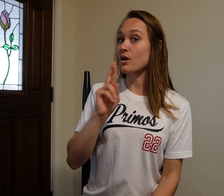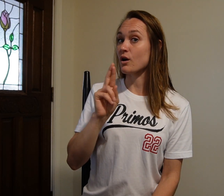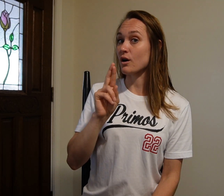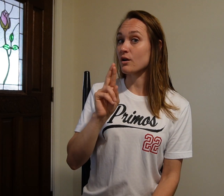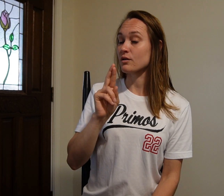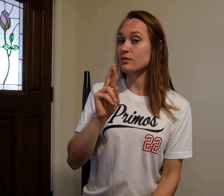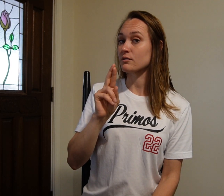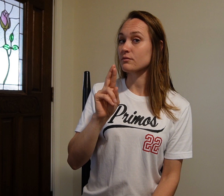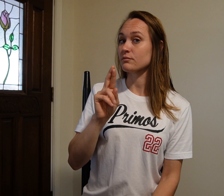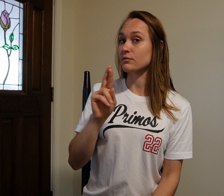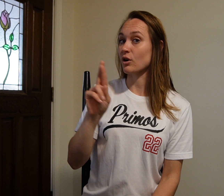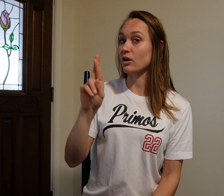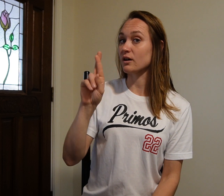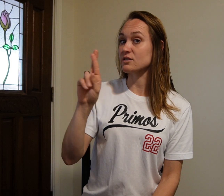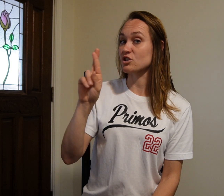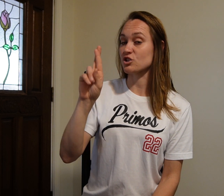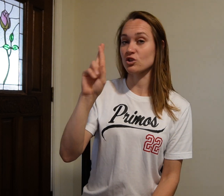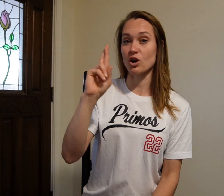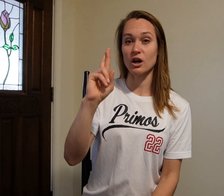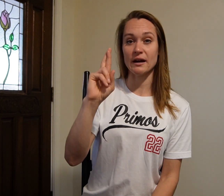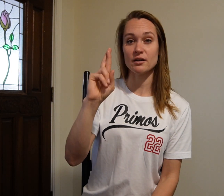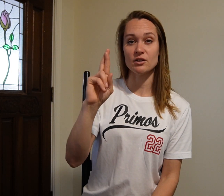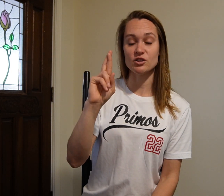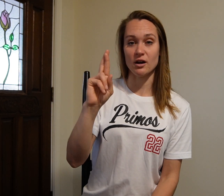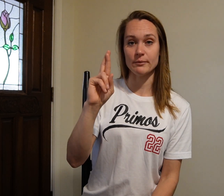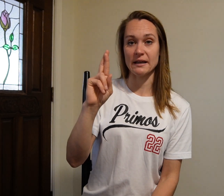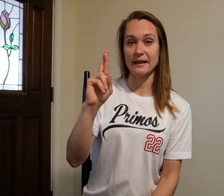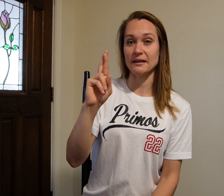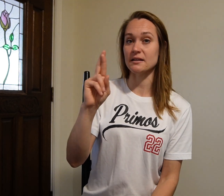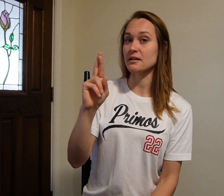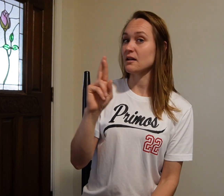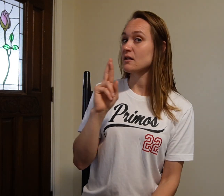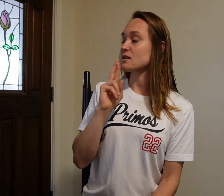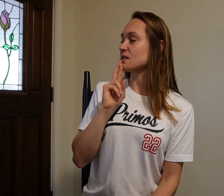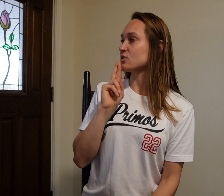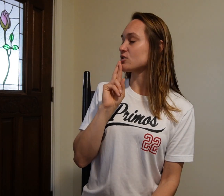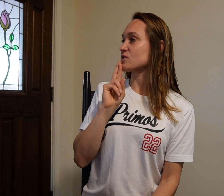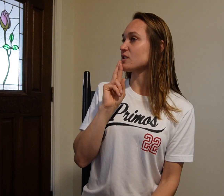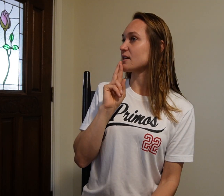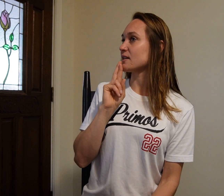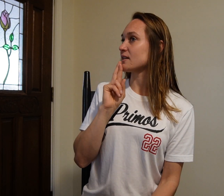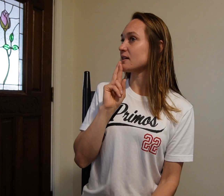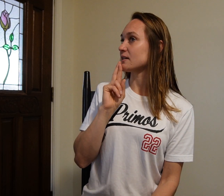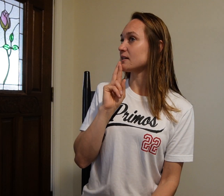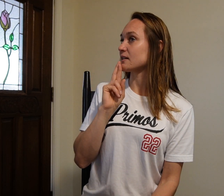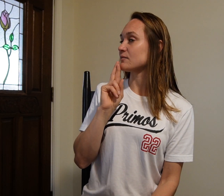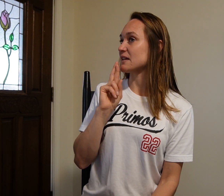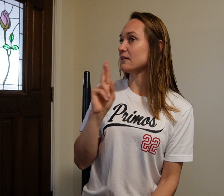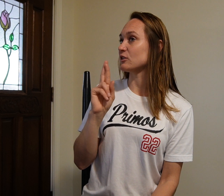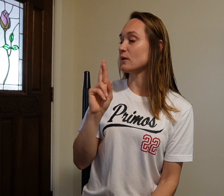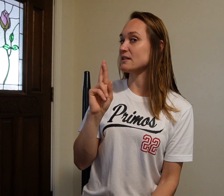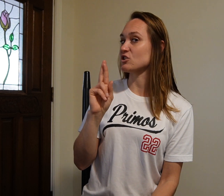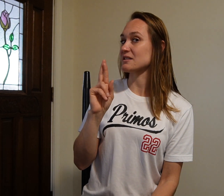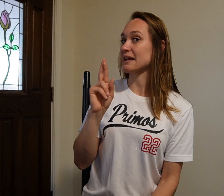are. R is just your R dominant hand. Touches your chin and comes out a little ways. Just like